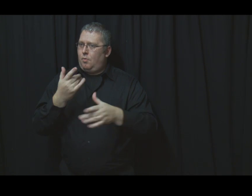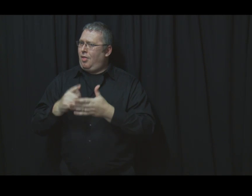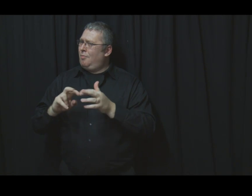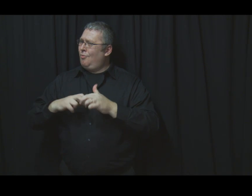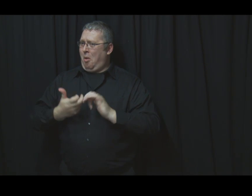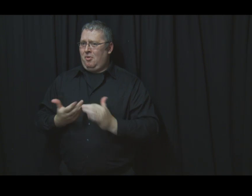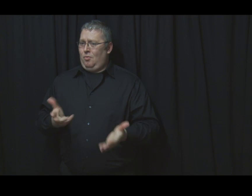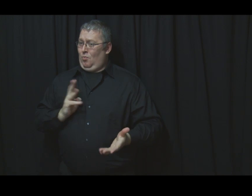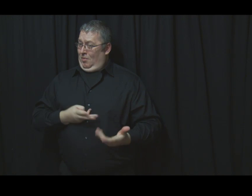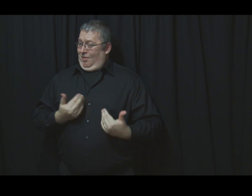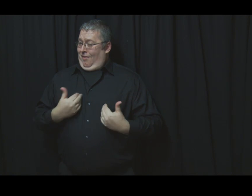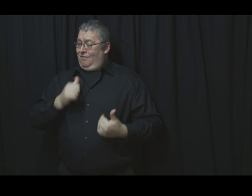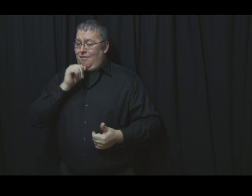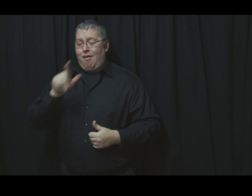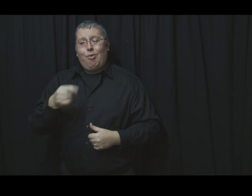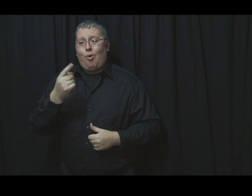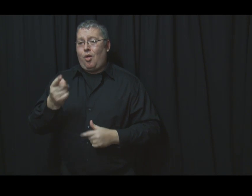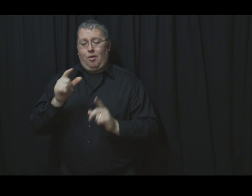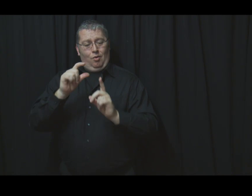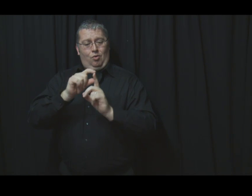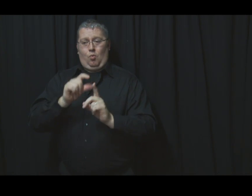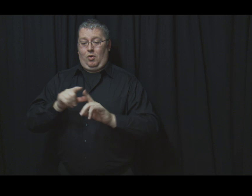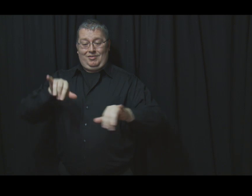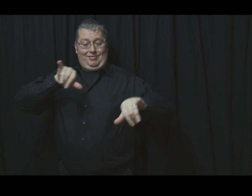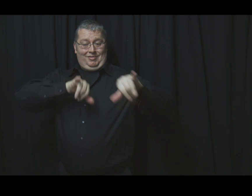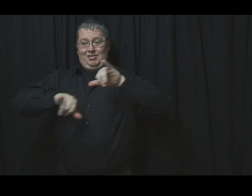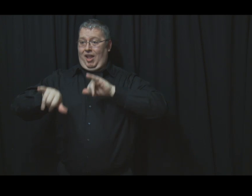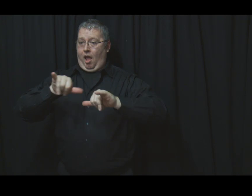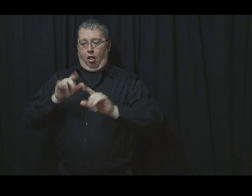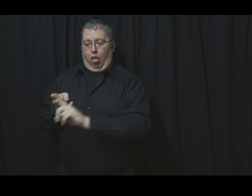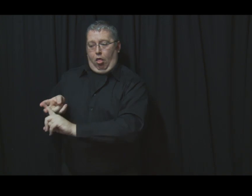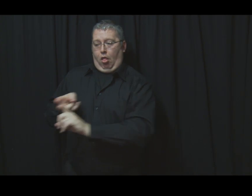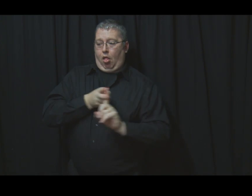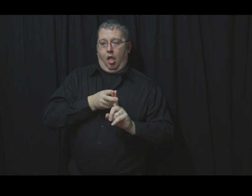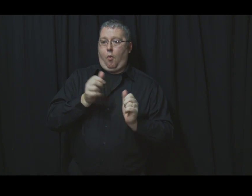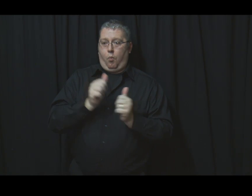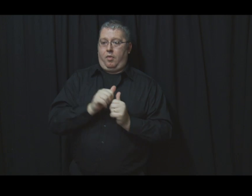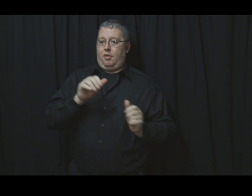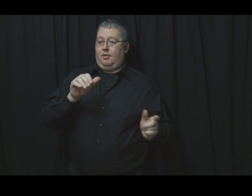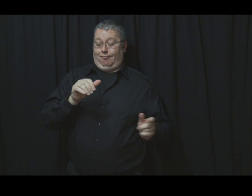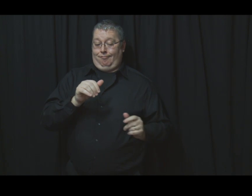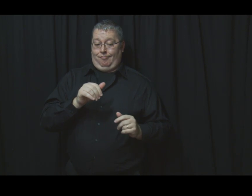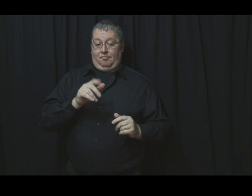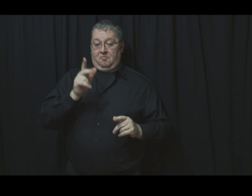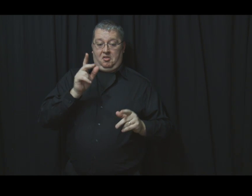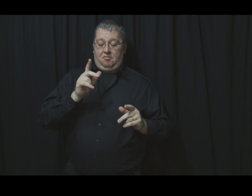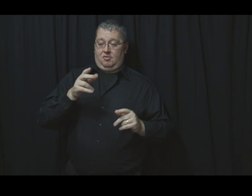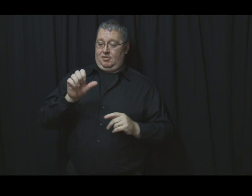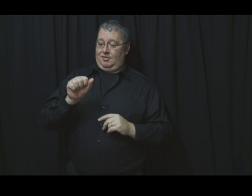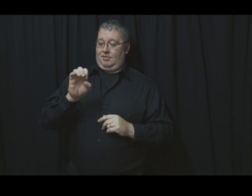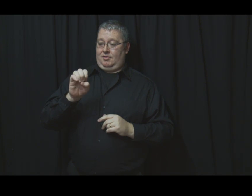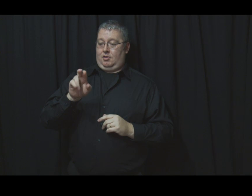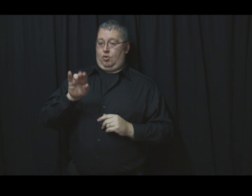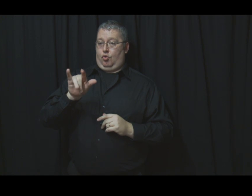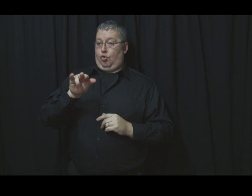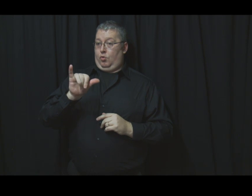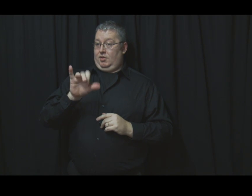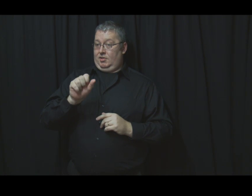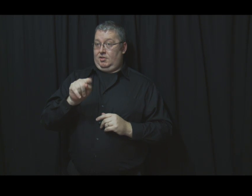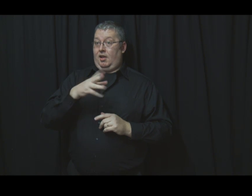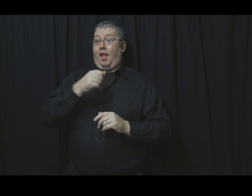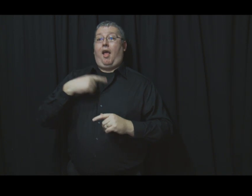Not only has the word science been hijacked by secularists, I believe the word evolution has been hijacked